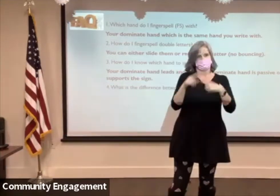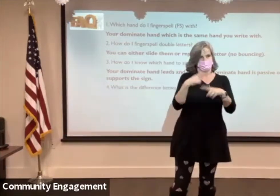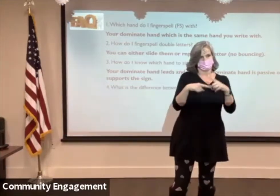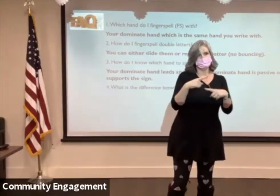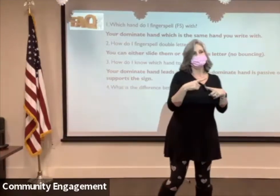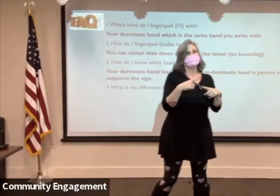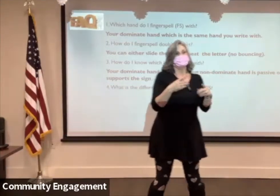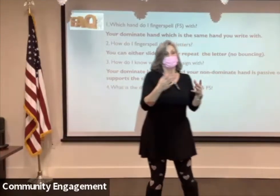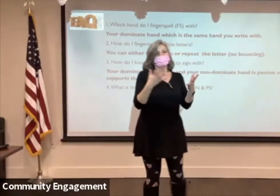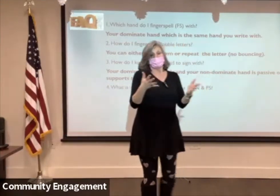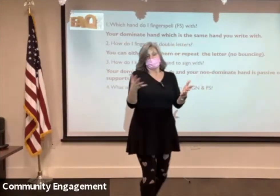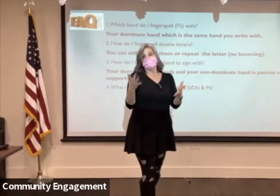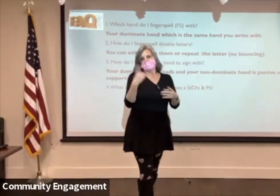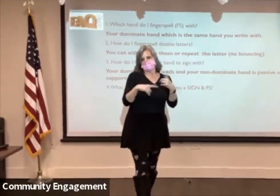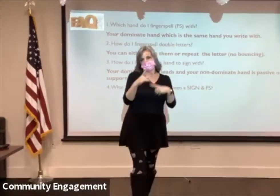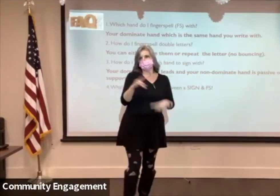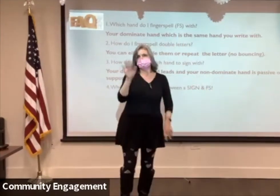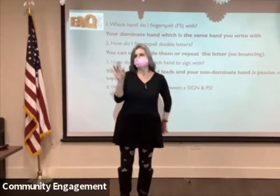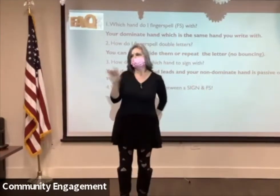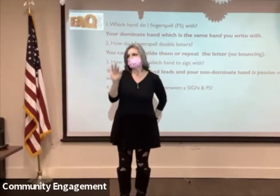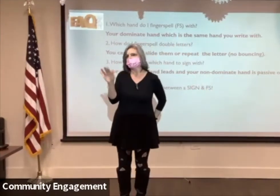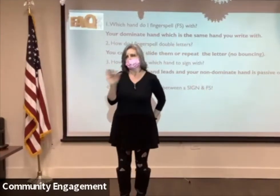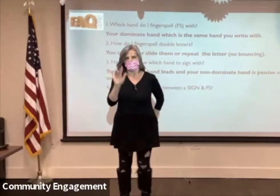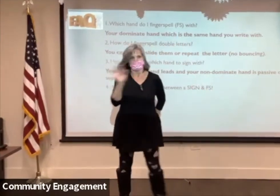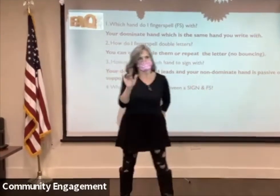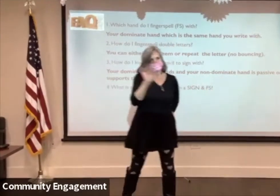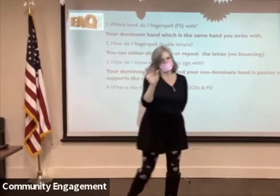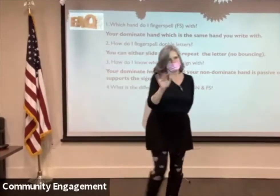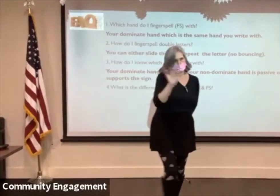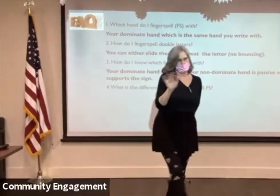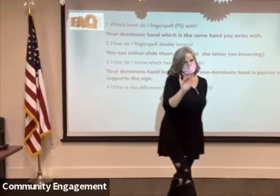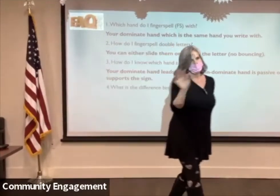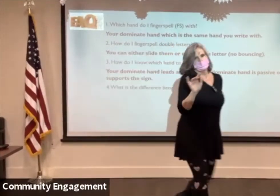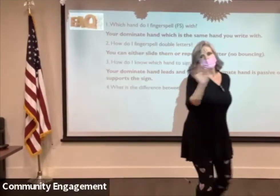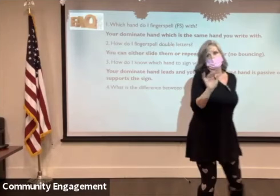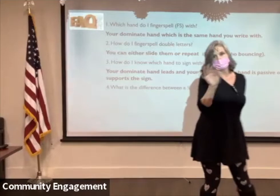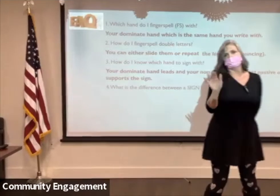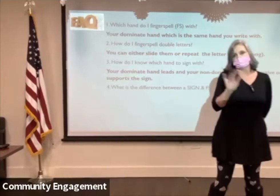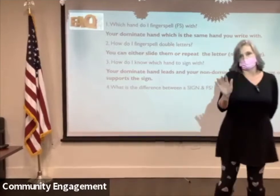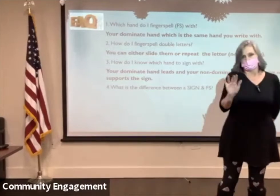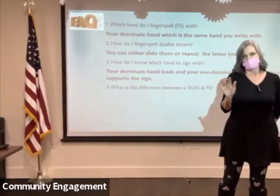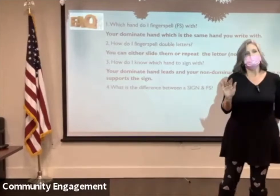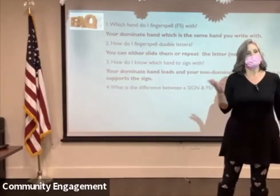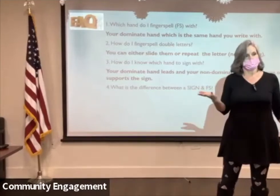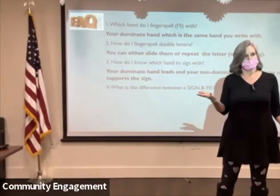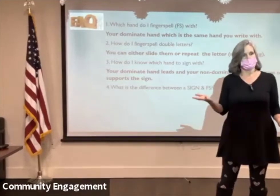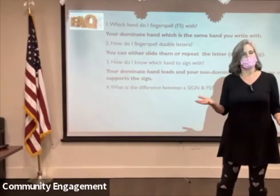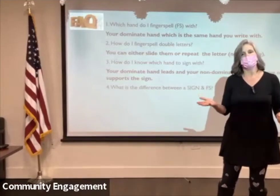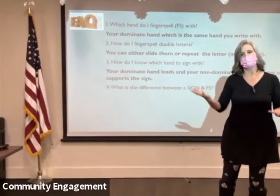sign. Everything else has a sign. So you're not going to fingerspell every word of every sentence you do. So for example, you'd